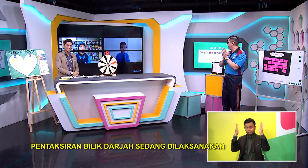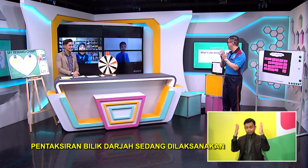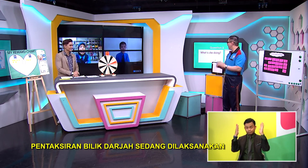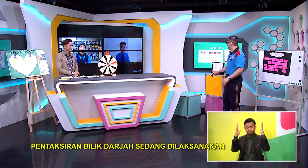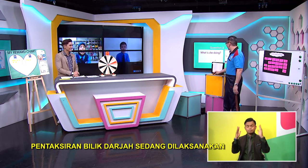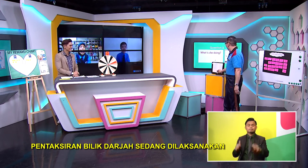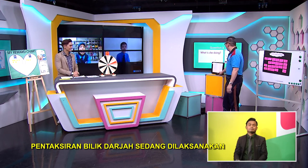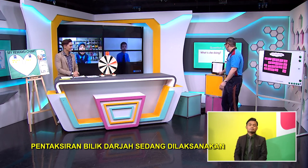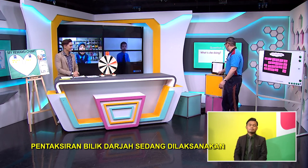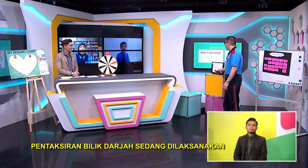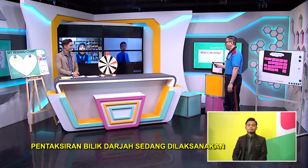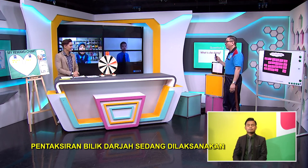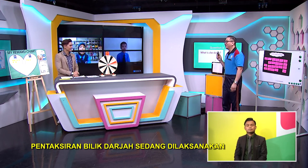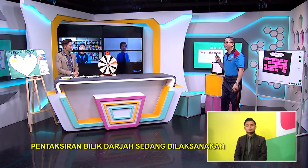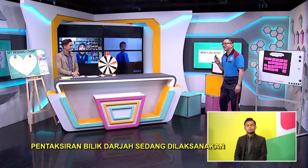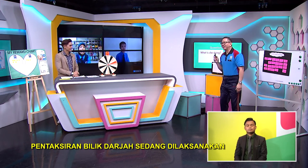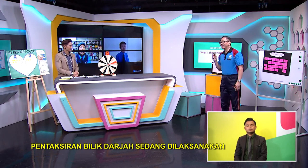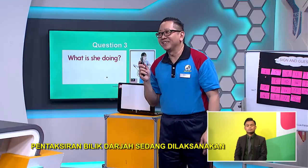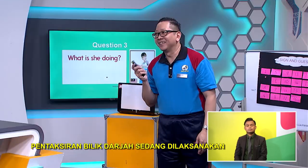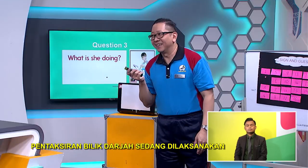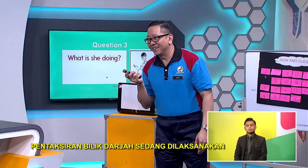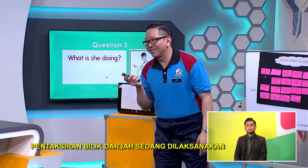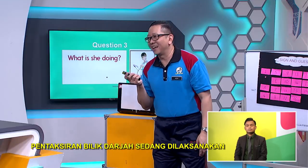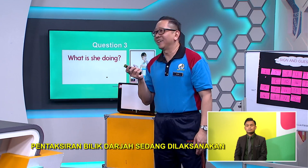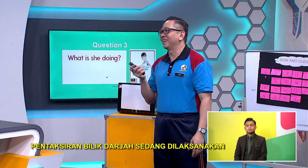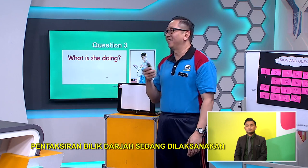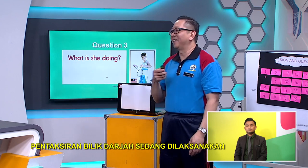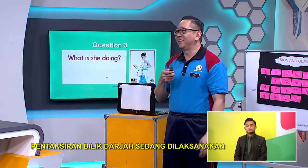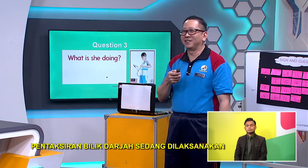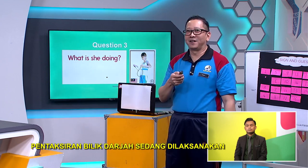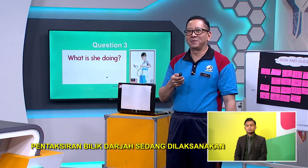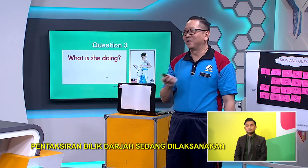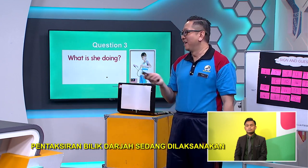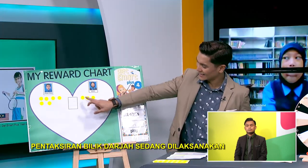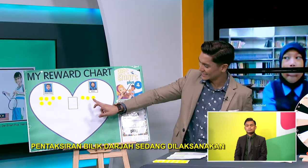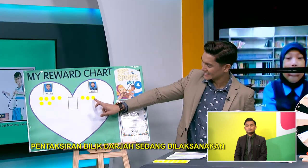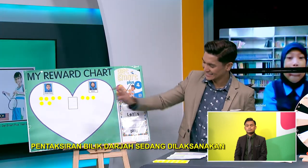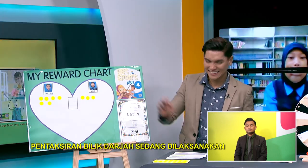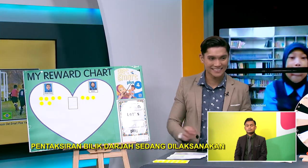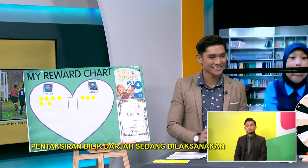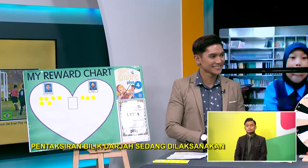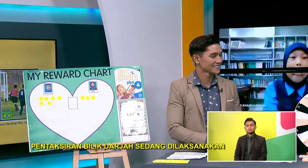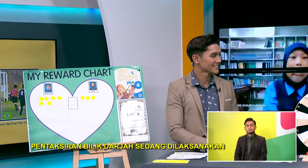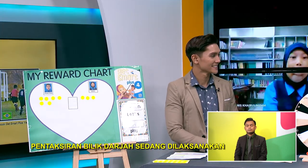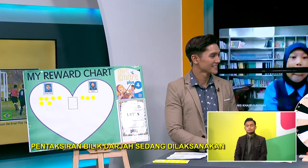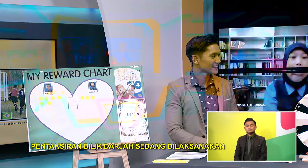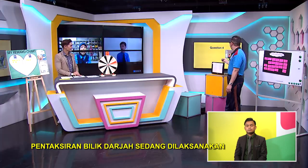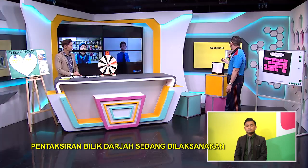Anis. Okay, have you give Anis? Yes, star? I've already Great put one job. Star there for Anis.